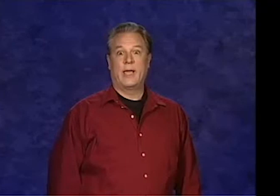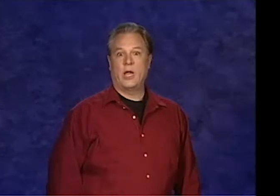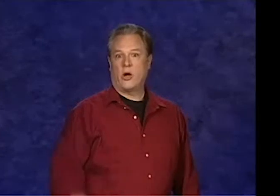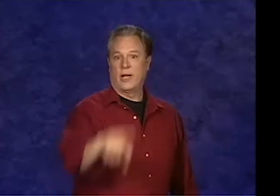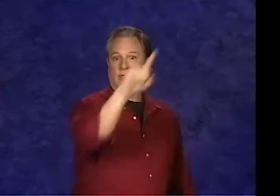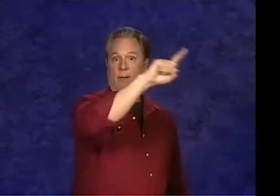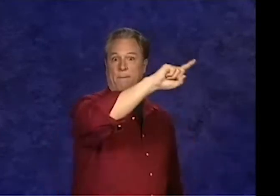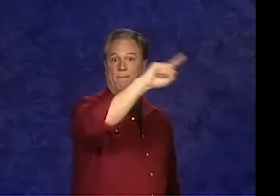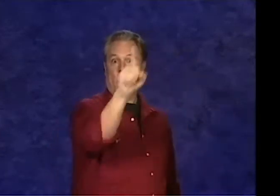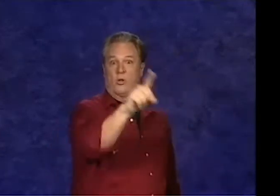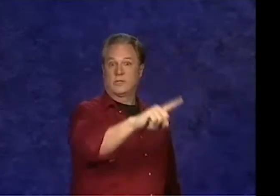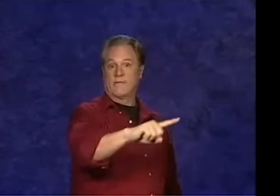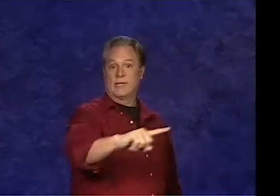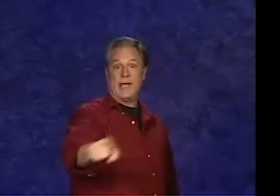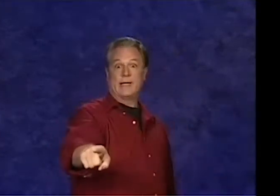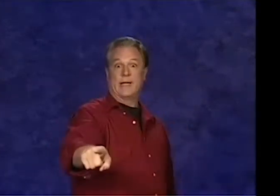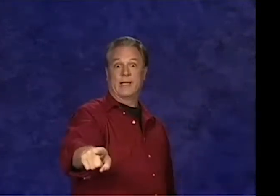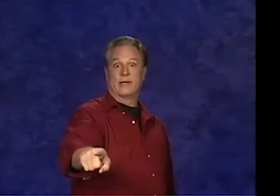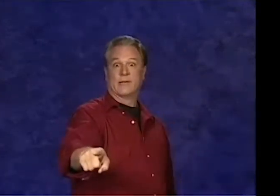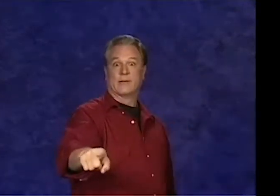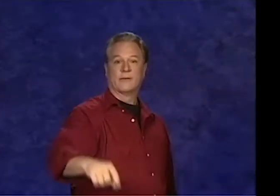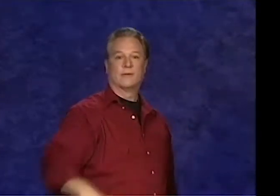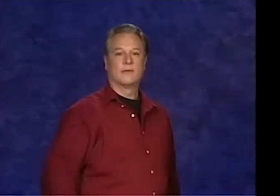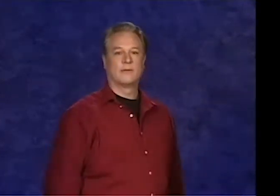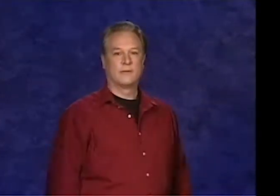Here is a bolt of lightning.